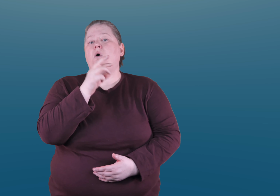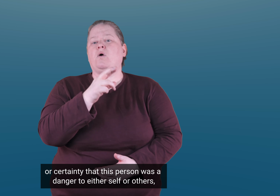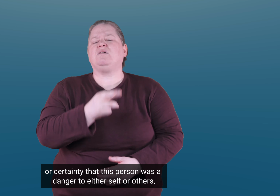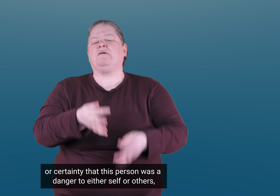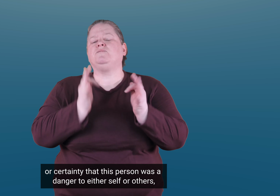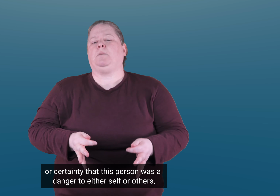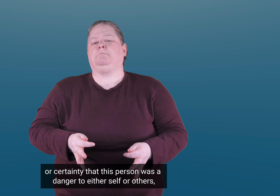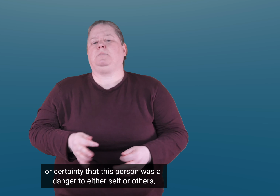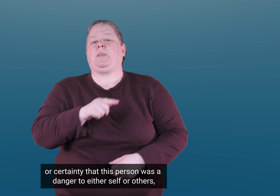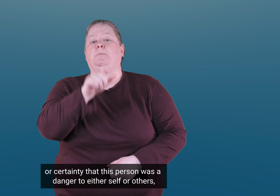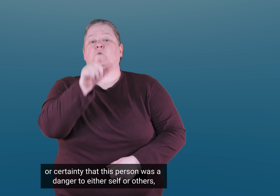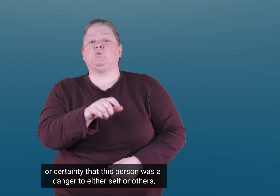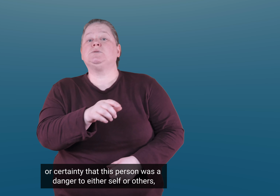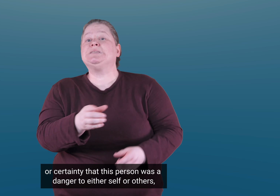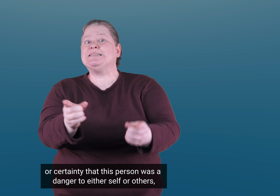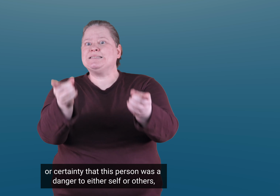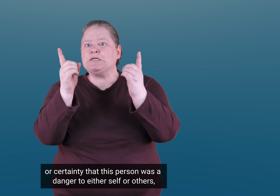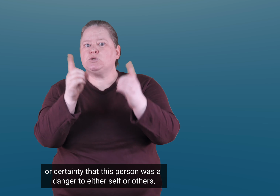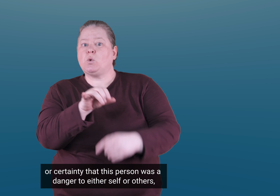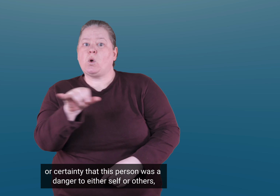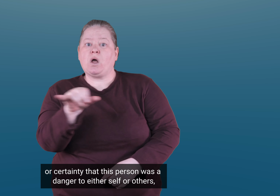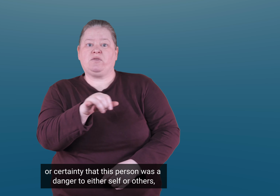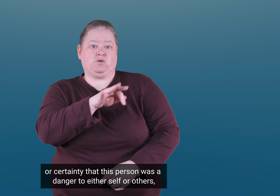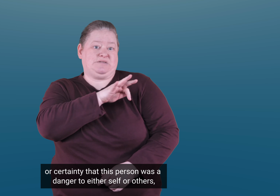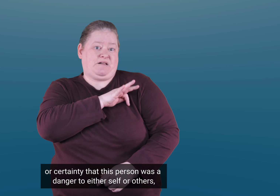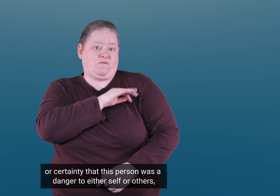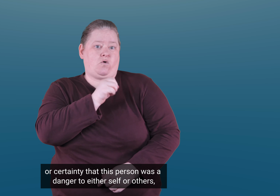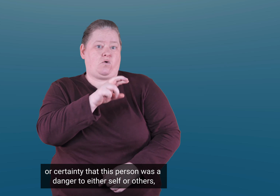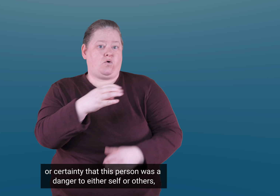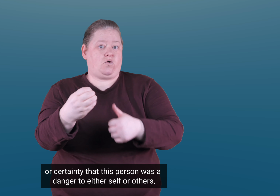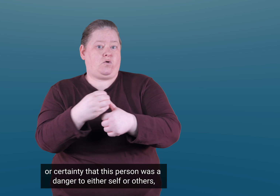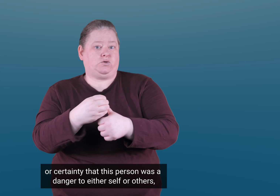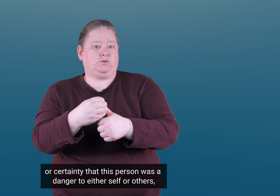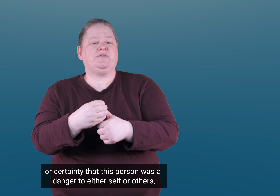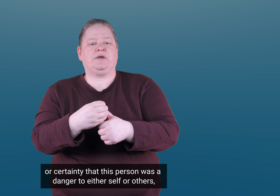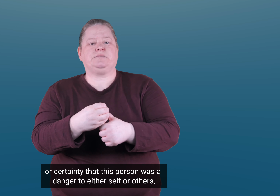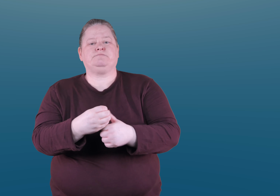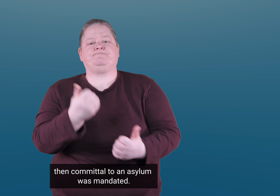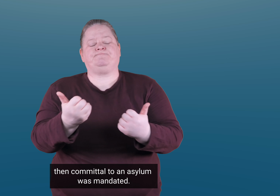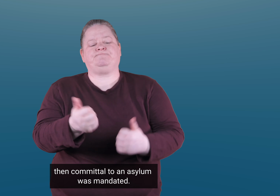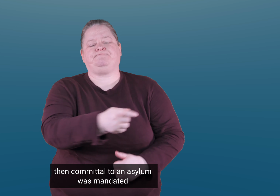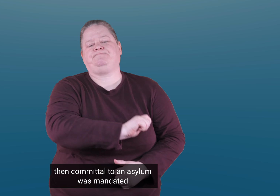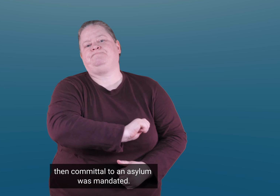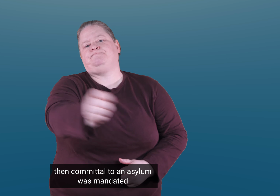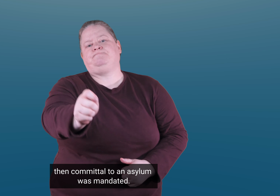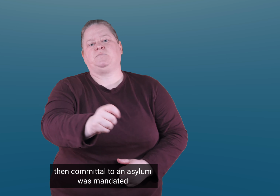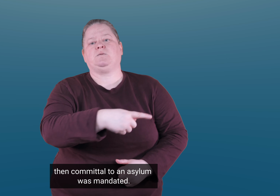or certainty that this person was a danger to either self or others, then committal to an asylum